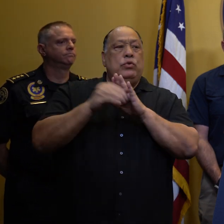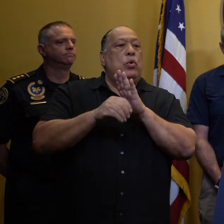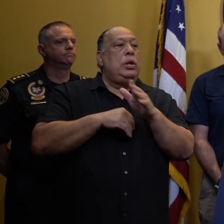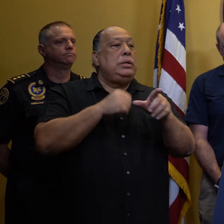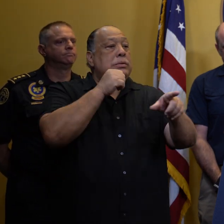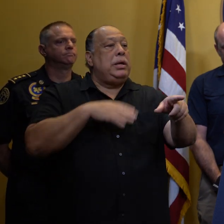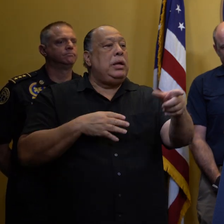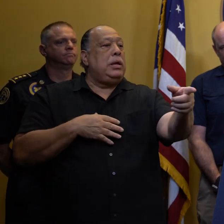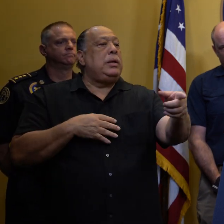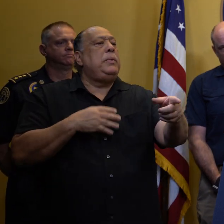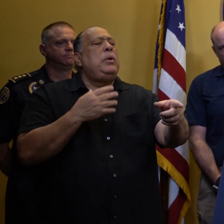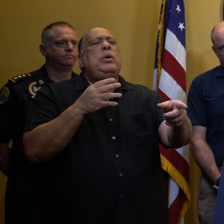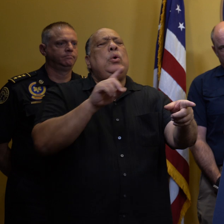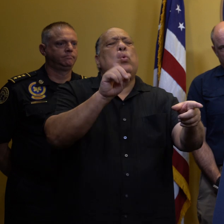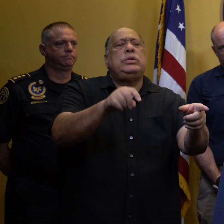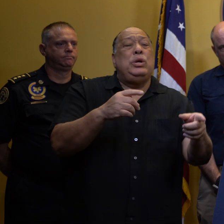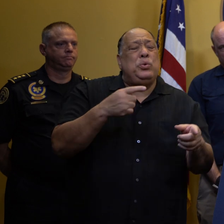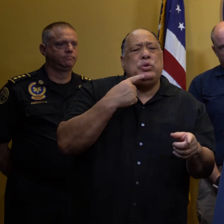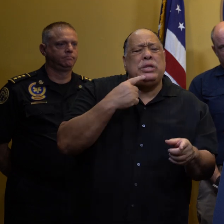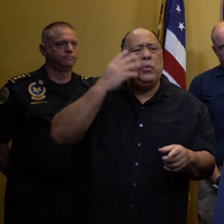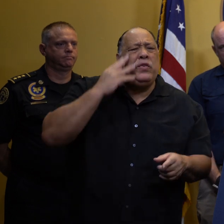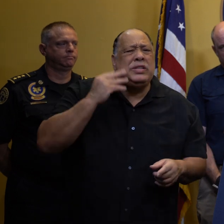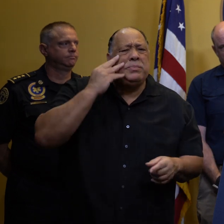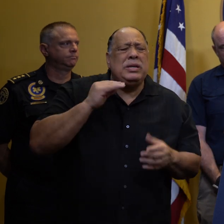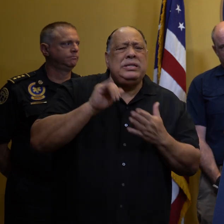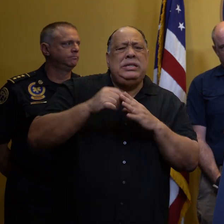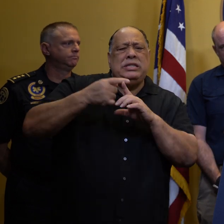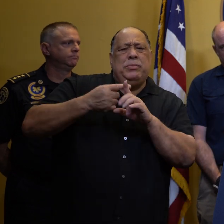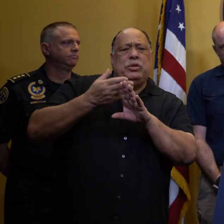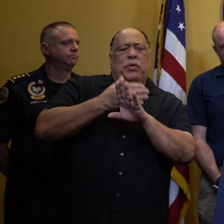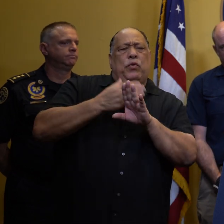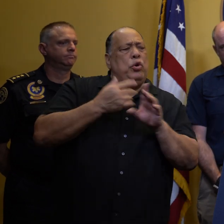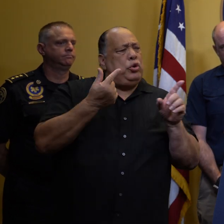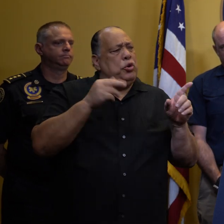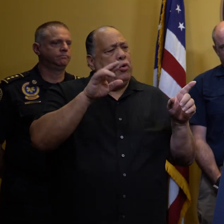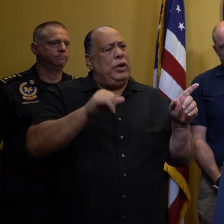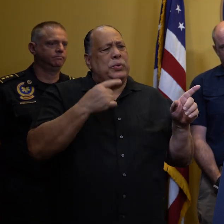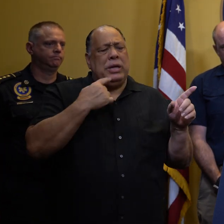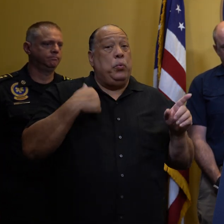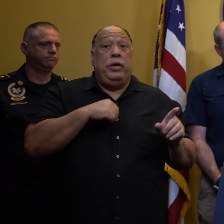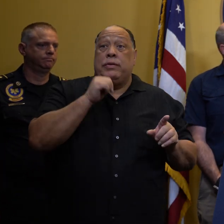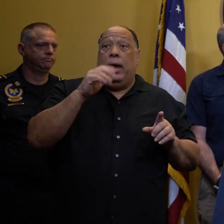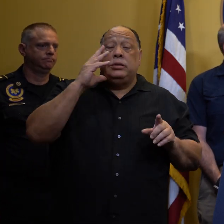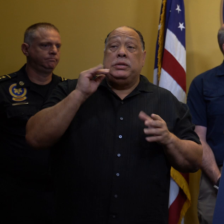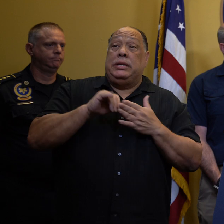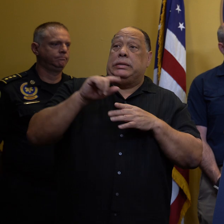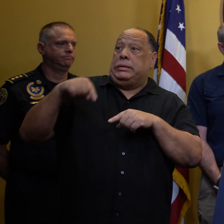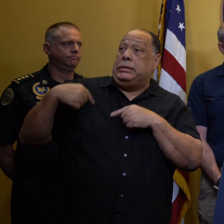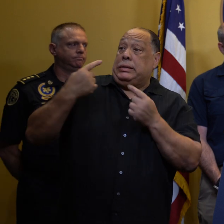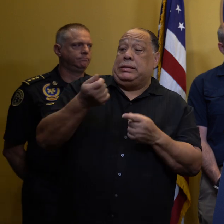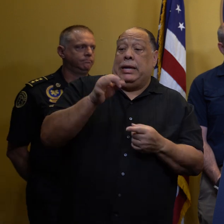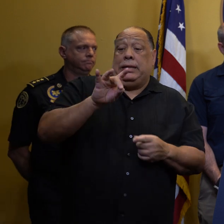Yes, ma'am. Would you say that we've experienced these types of temperatures before? I know, Gregory, you were saying that we haven't experienced this since like the